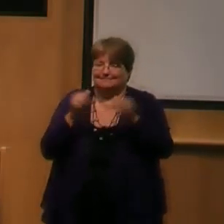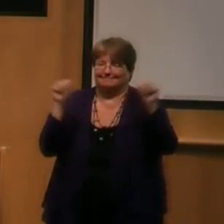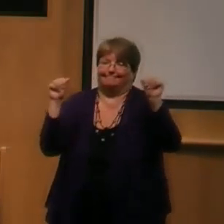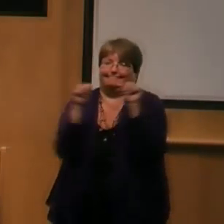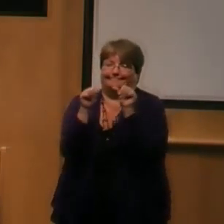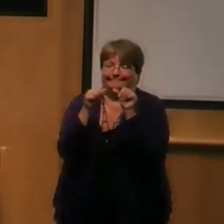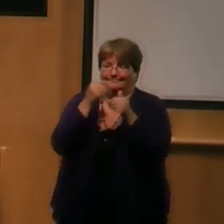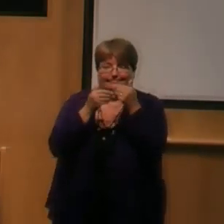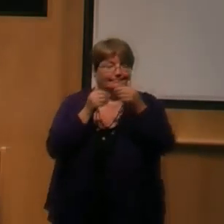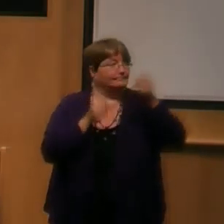And I think just